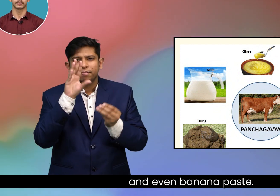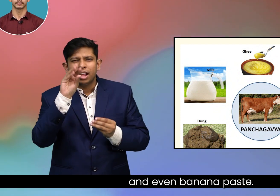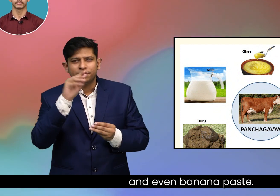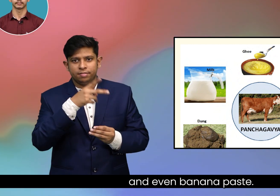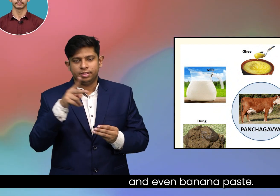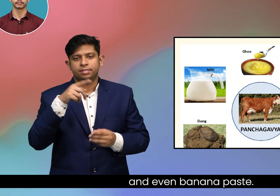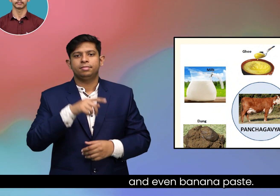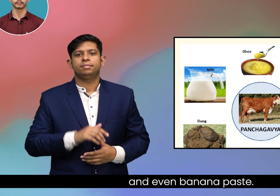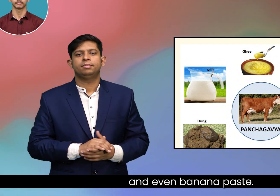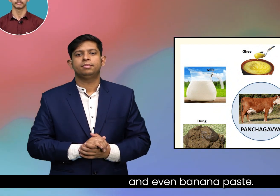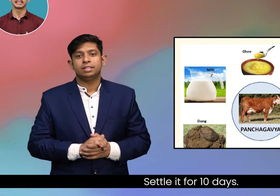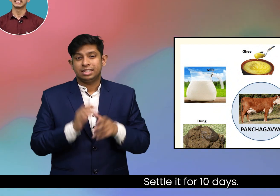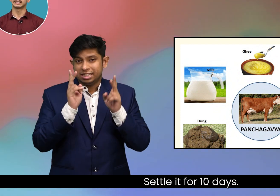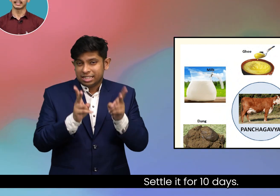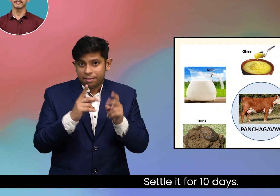paste.